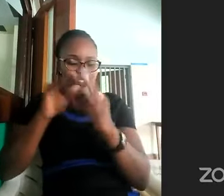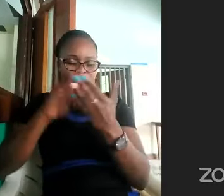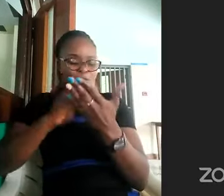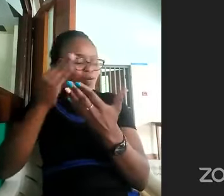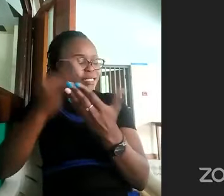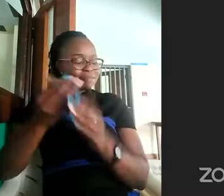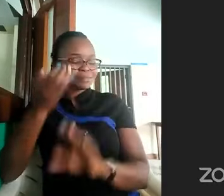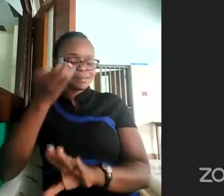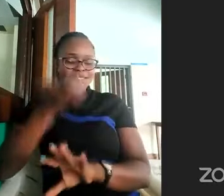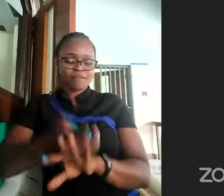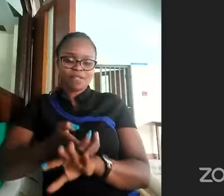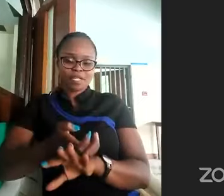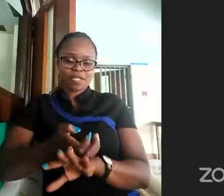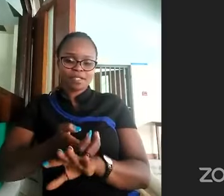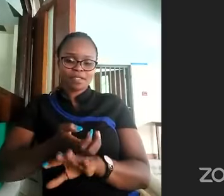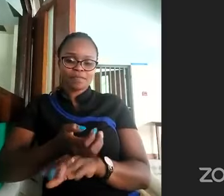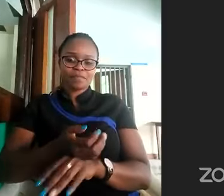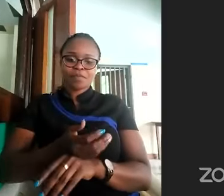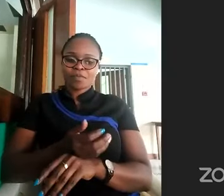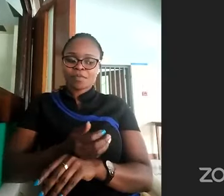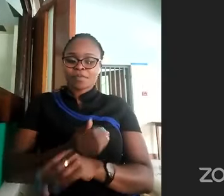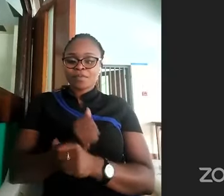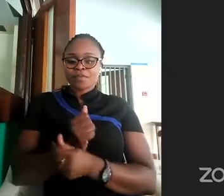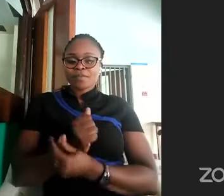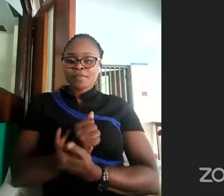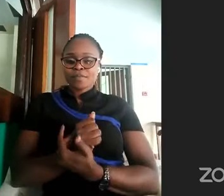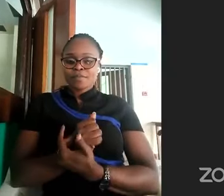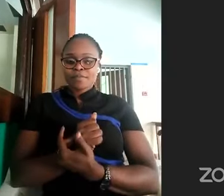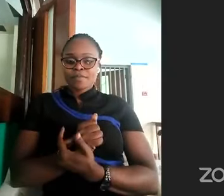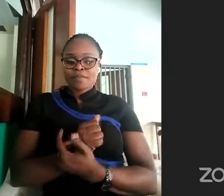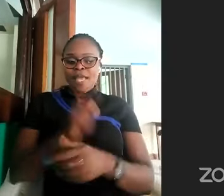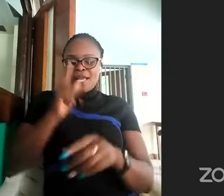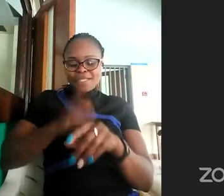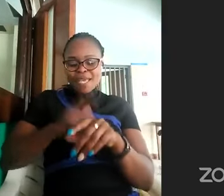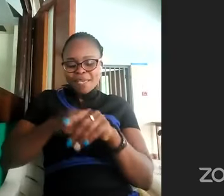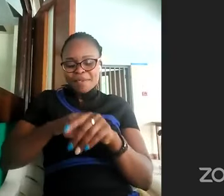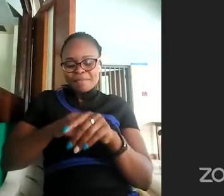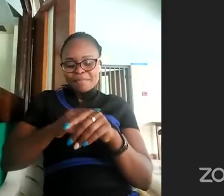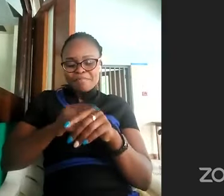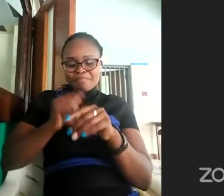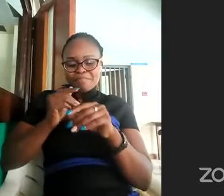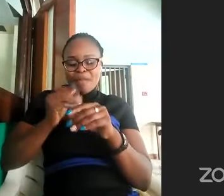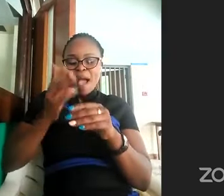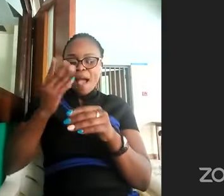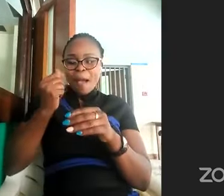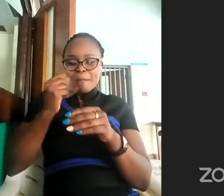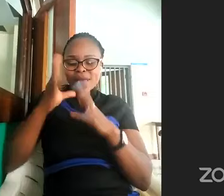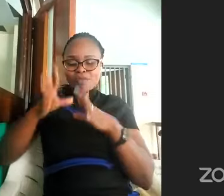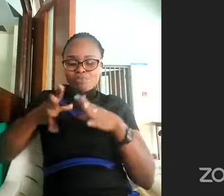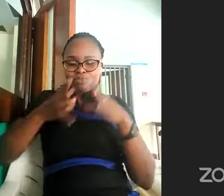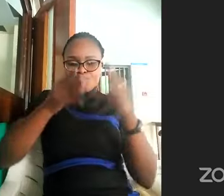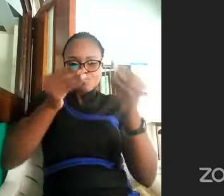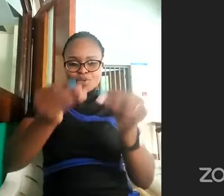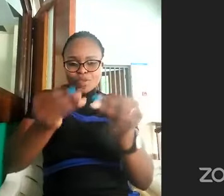the money have been released, the real people that are disabled, they are not